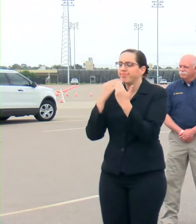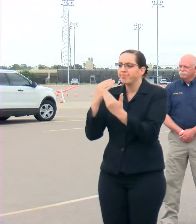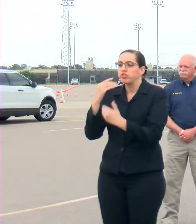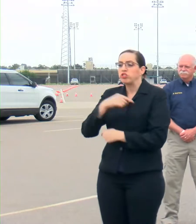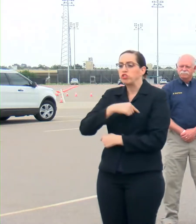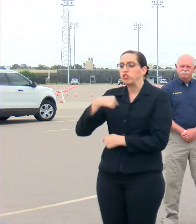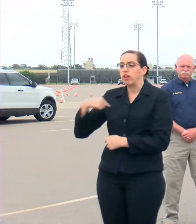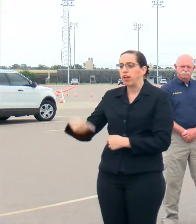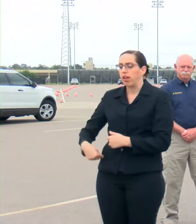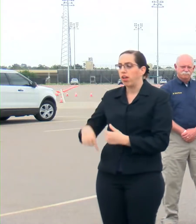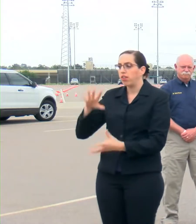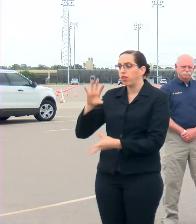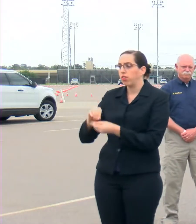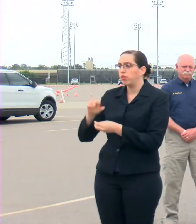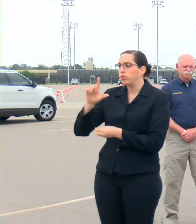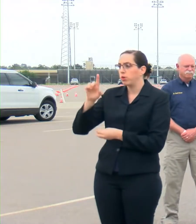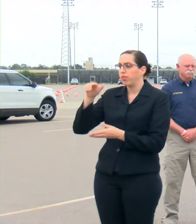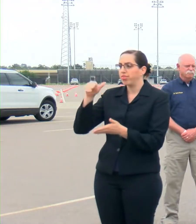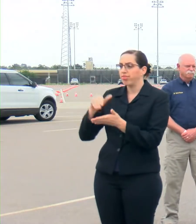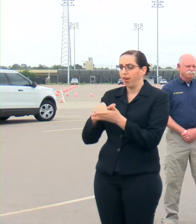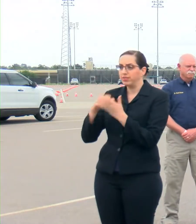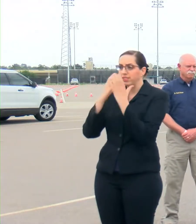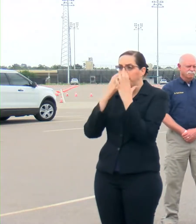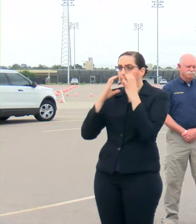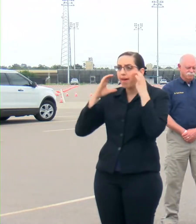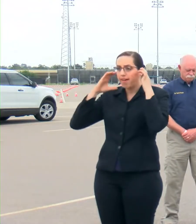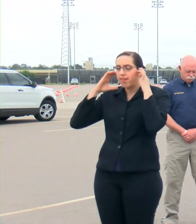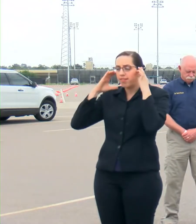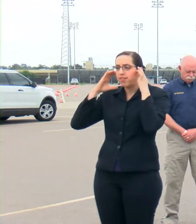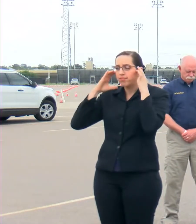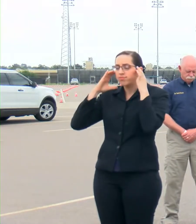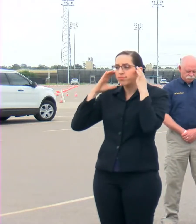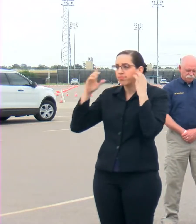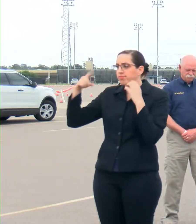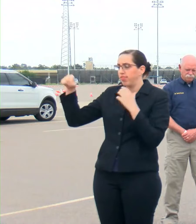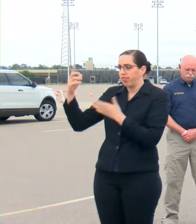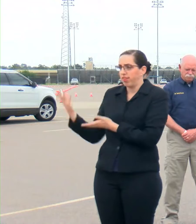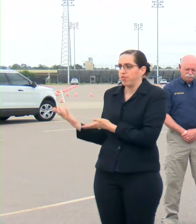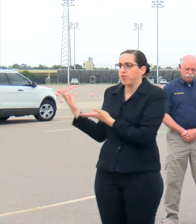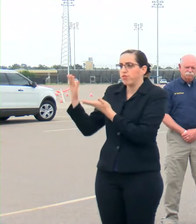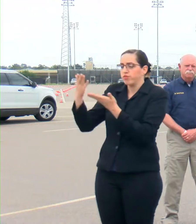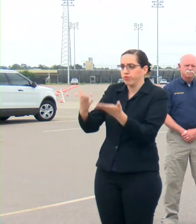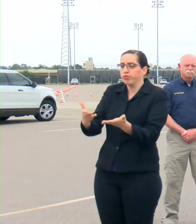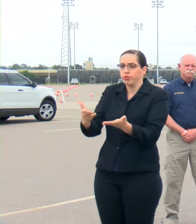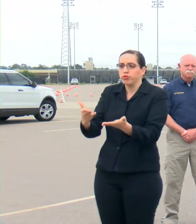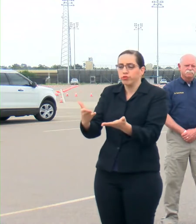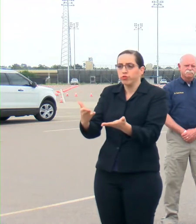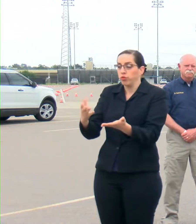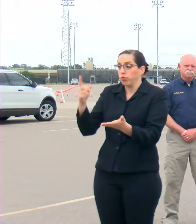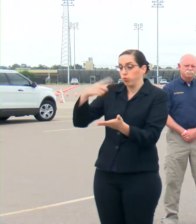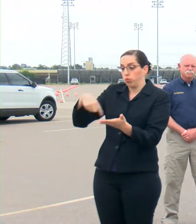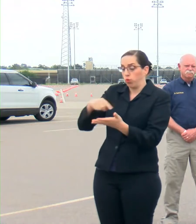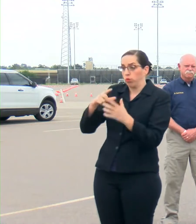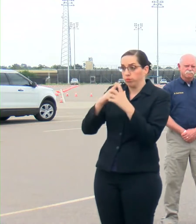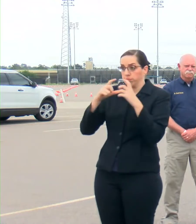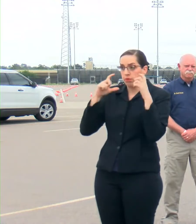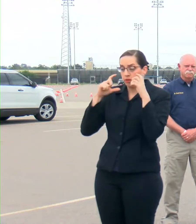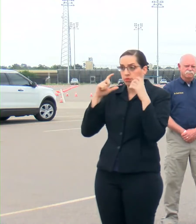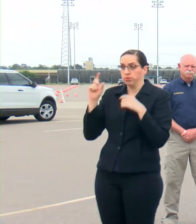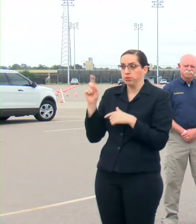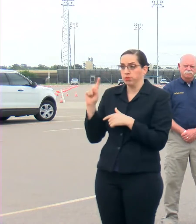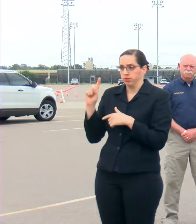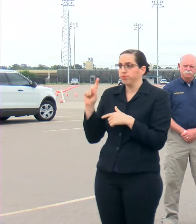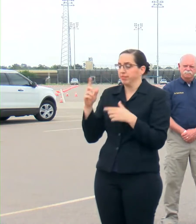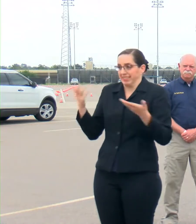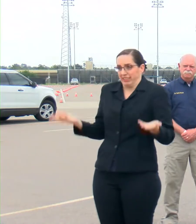there are 21,000 masks that they offered those masks are